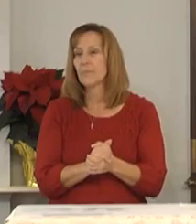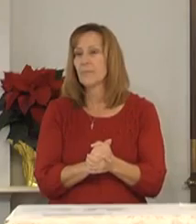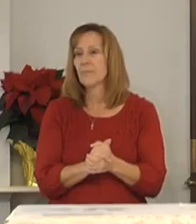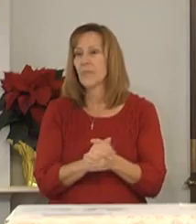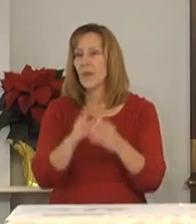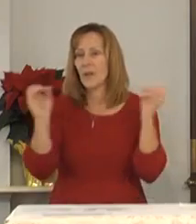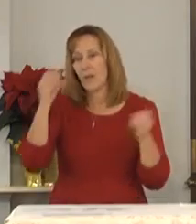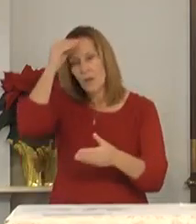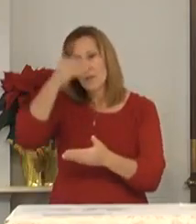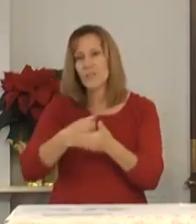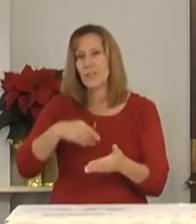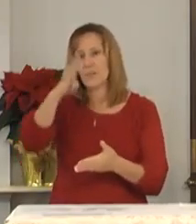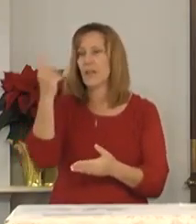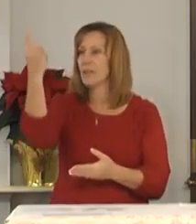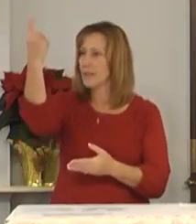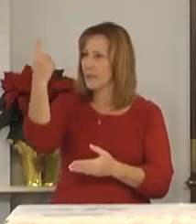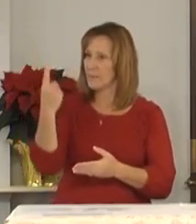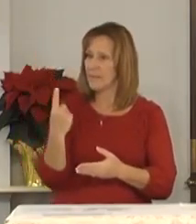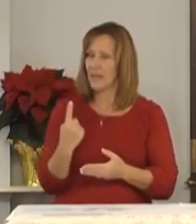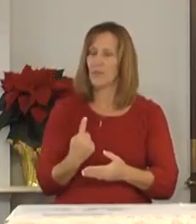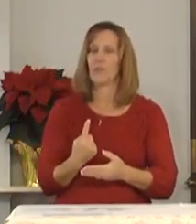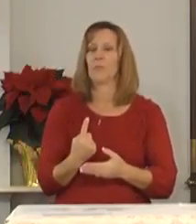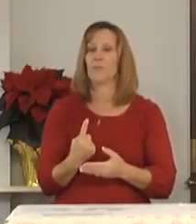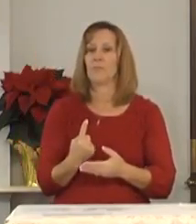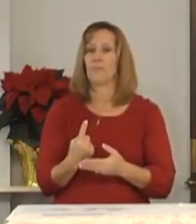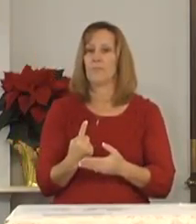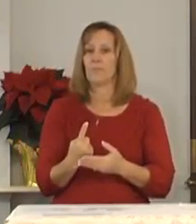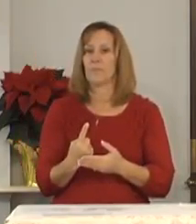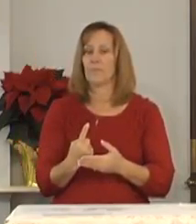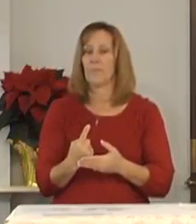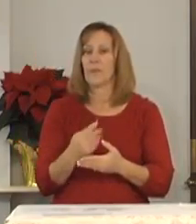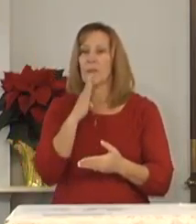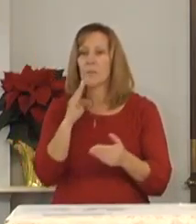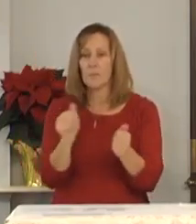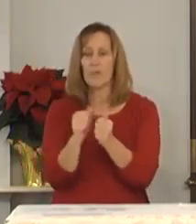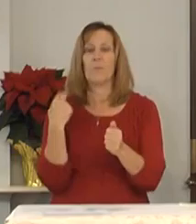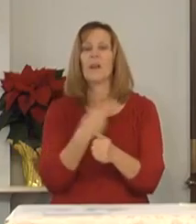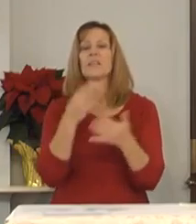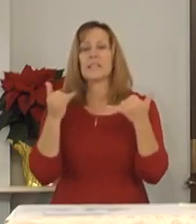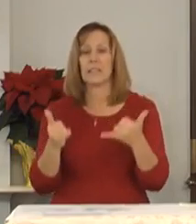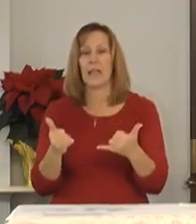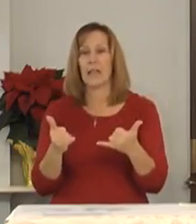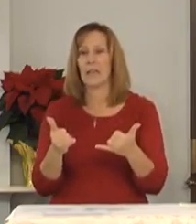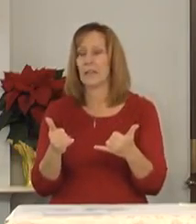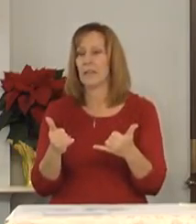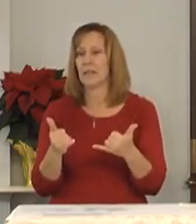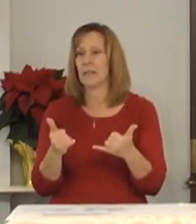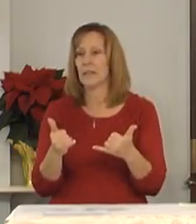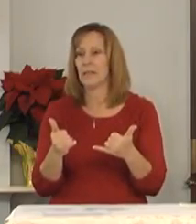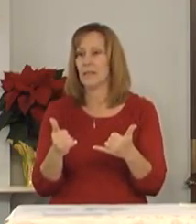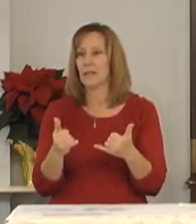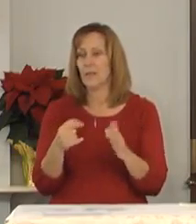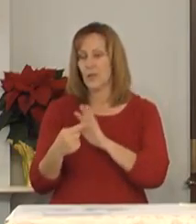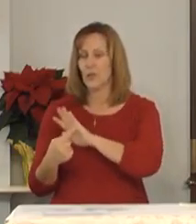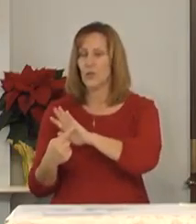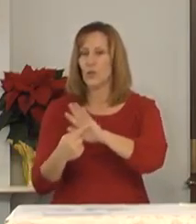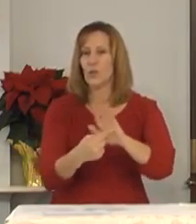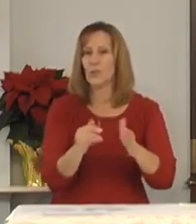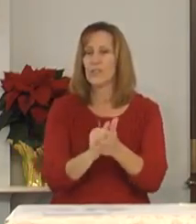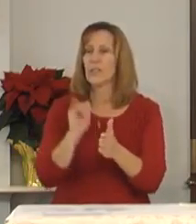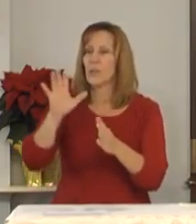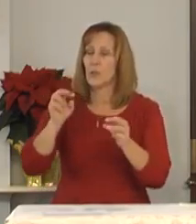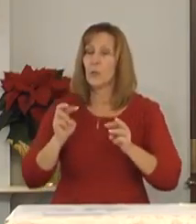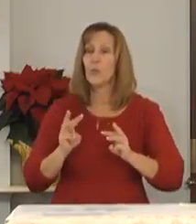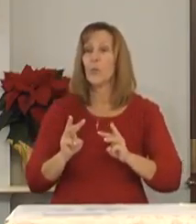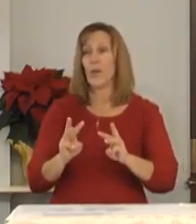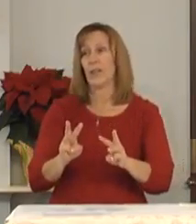O Son of God, come down. Be among us today and show us that your